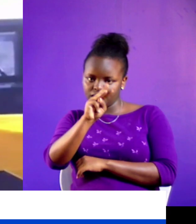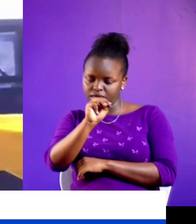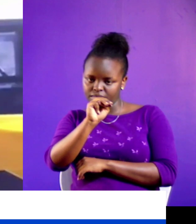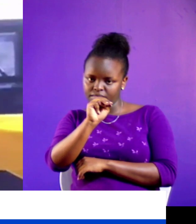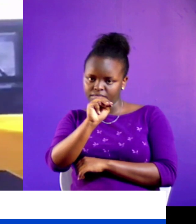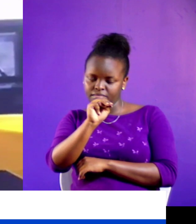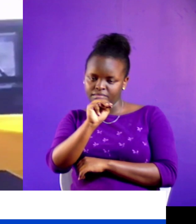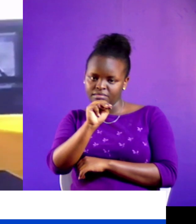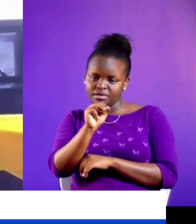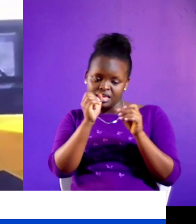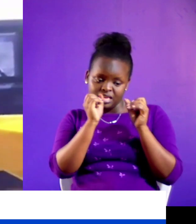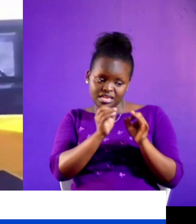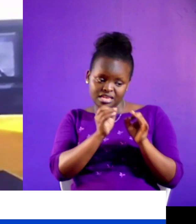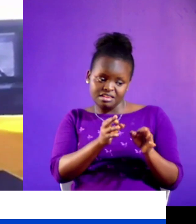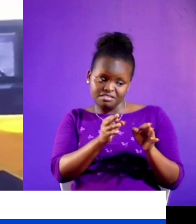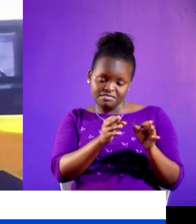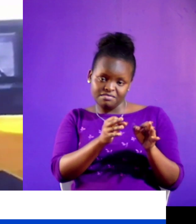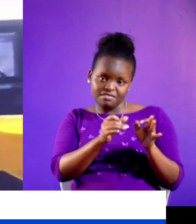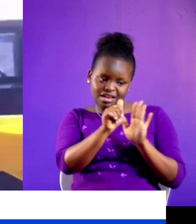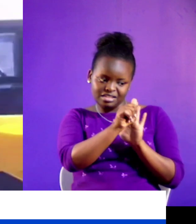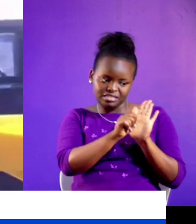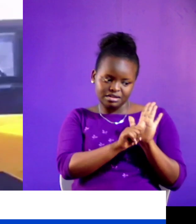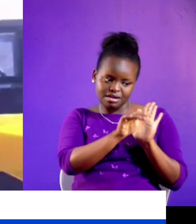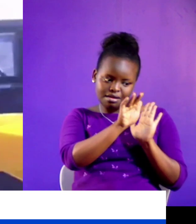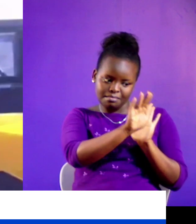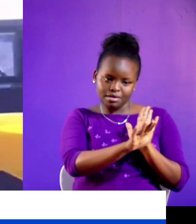as to whether it's an ODM agenda